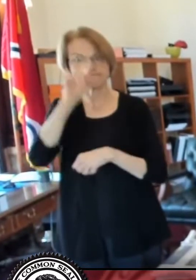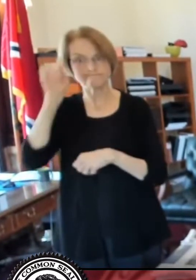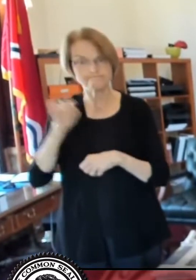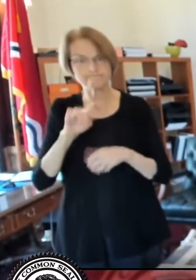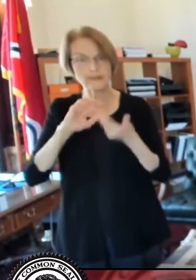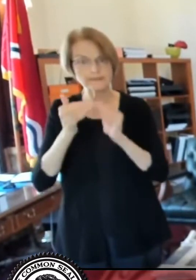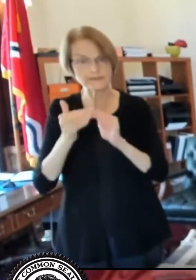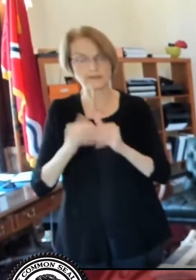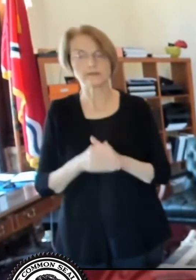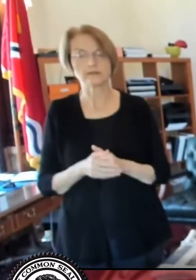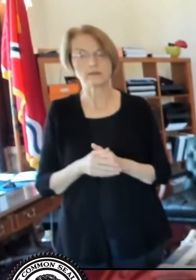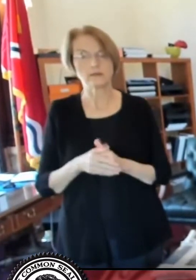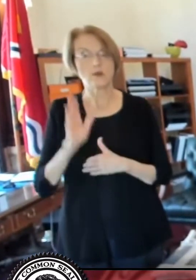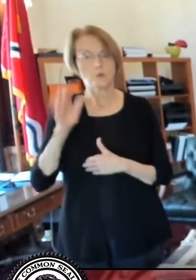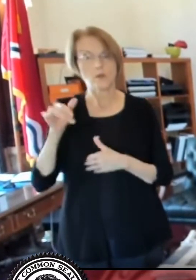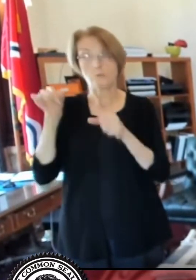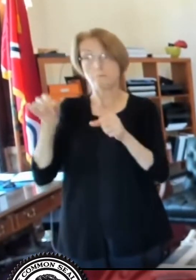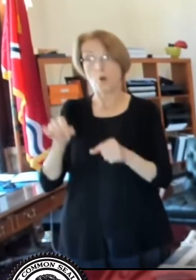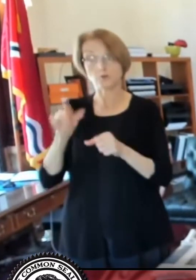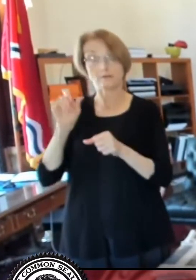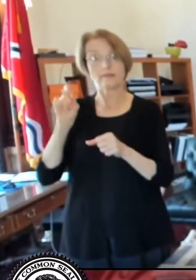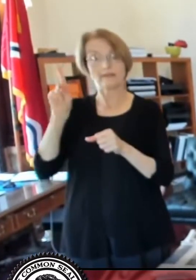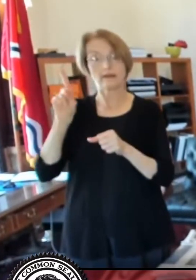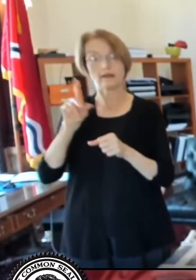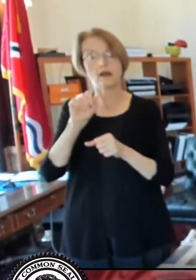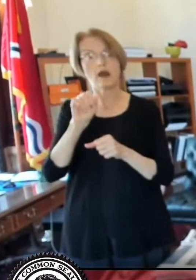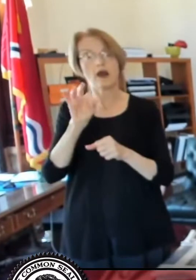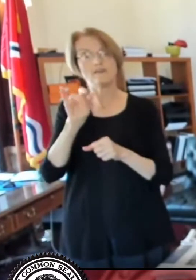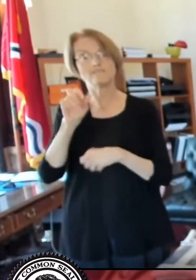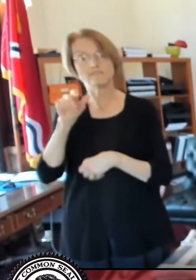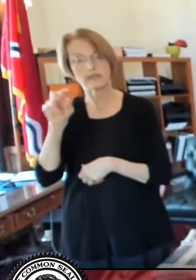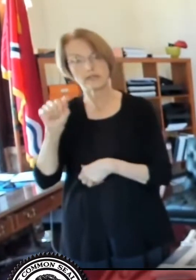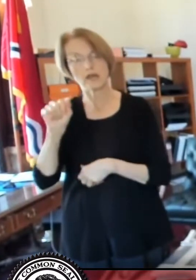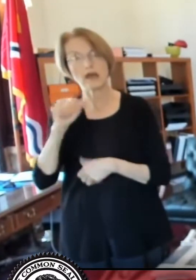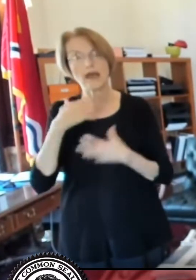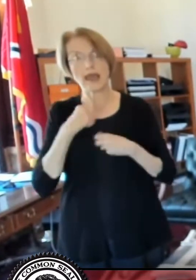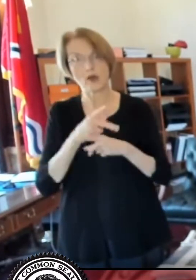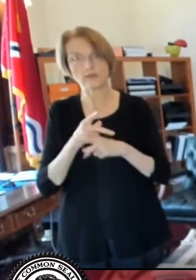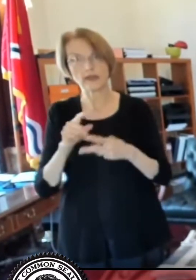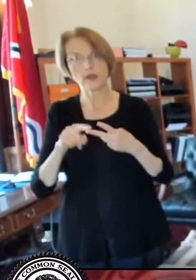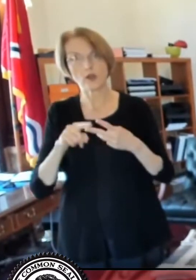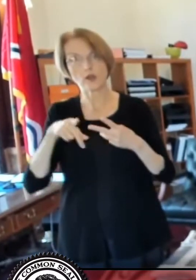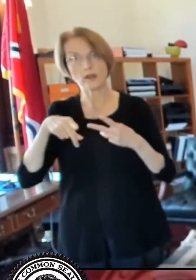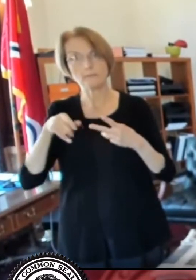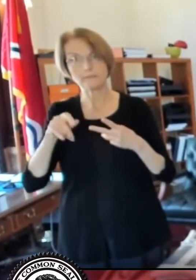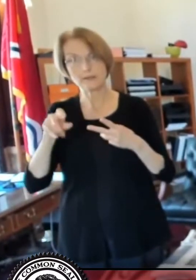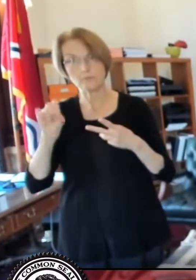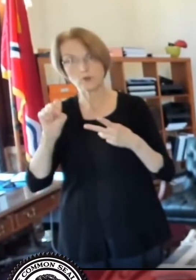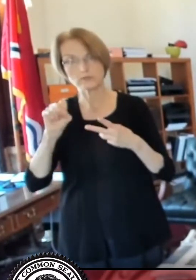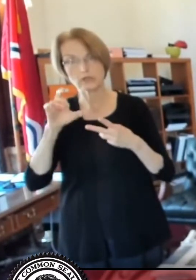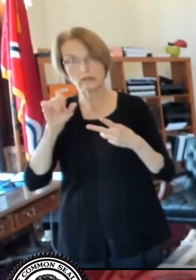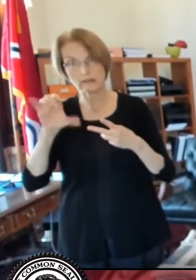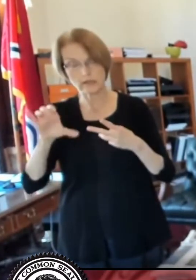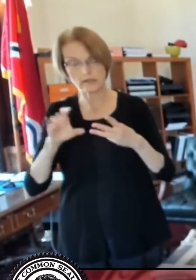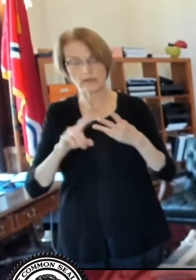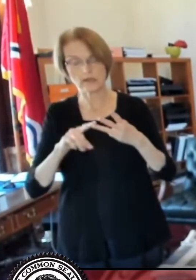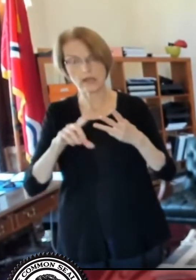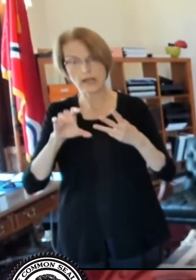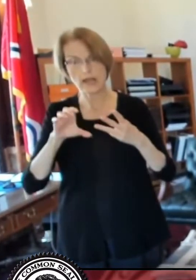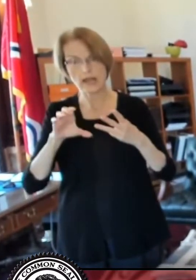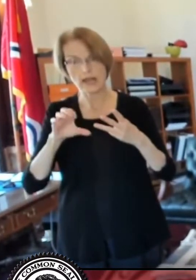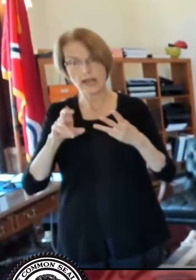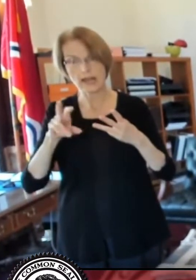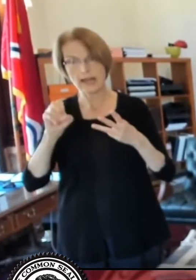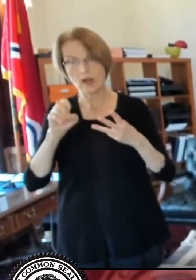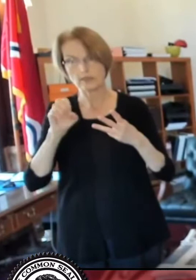We'll post the link here. It's Affinia Healthcare, People's Clinic, Care STL. I'm missing